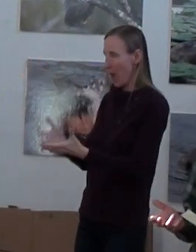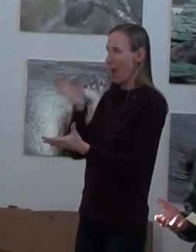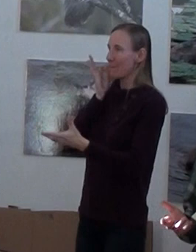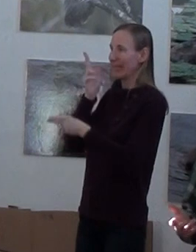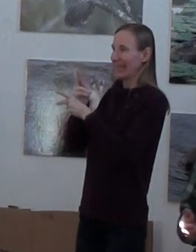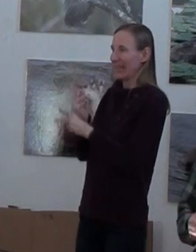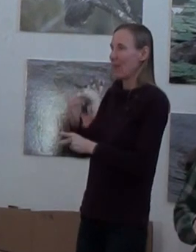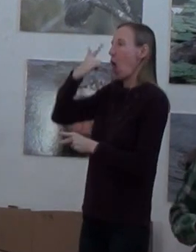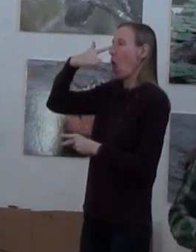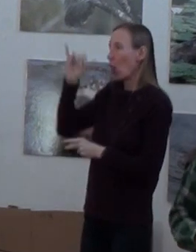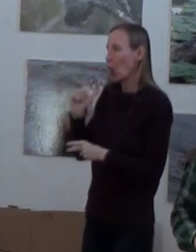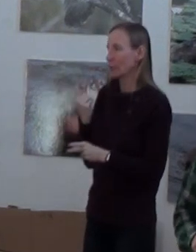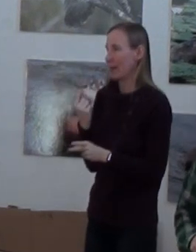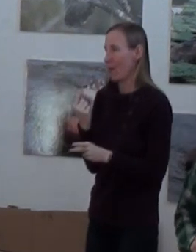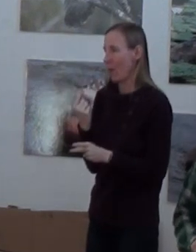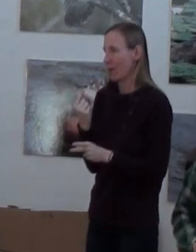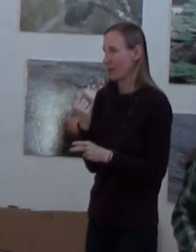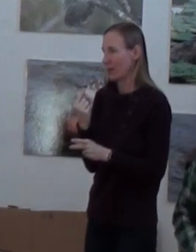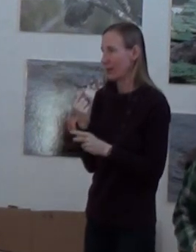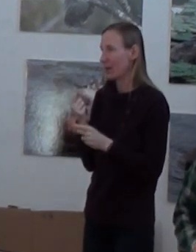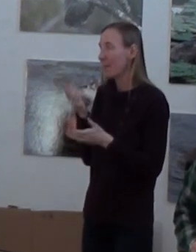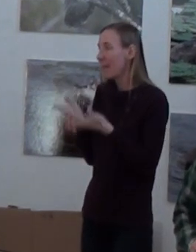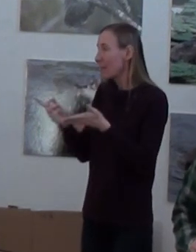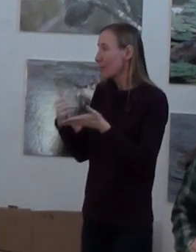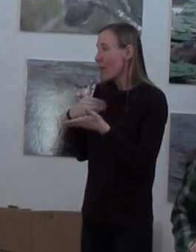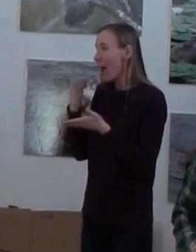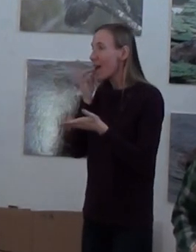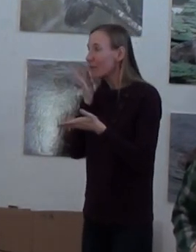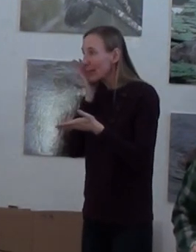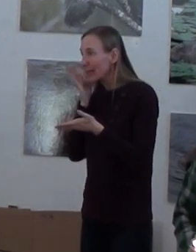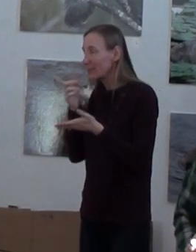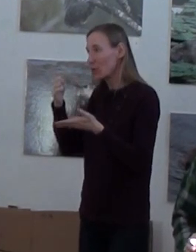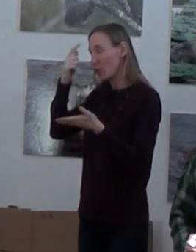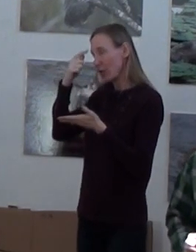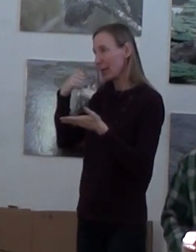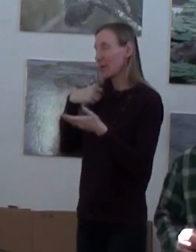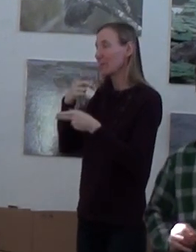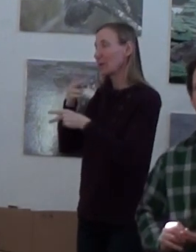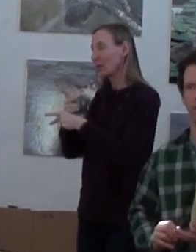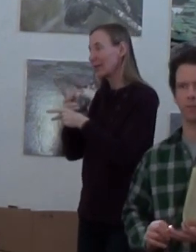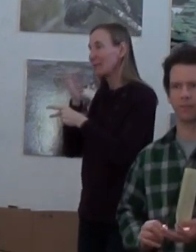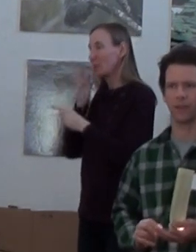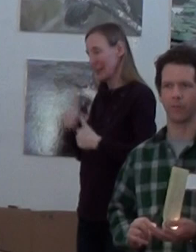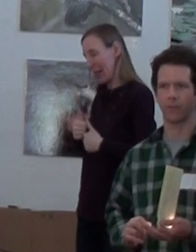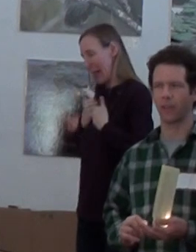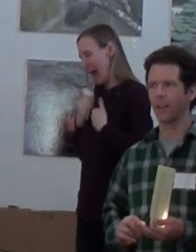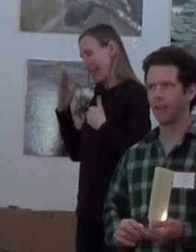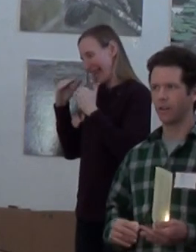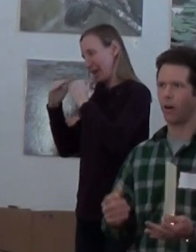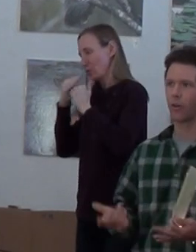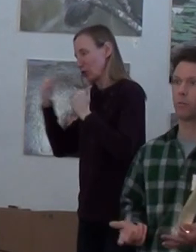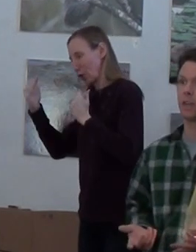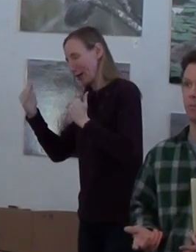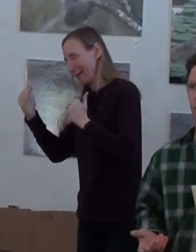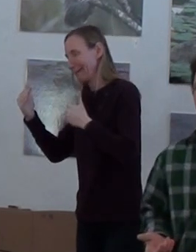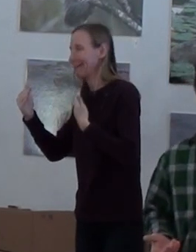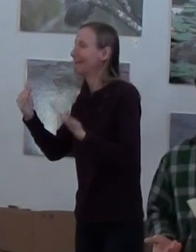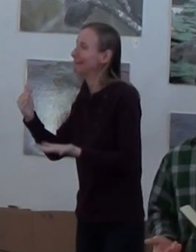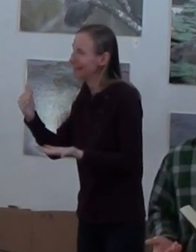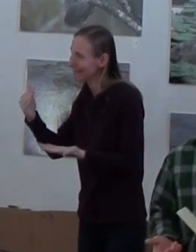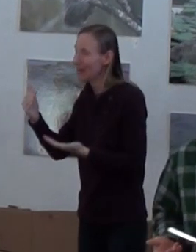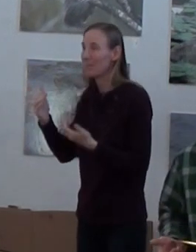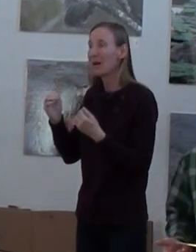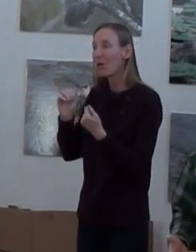to be a good beekeeper. Yes, you have bees, you know, maybe you're, as a good beekeeper, you could say, well, you keep your bees alive, you know, all good beekeepers